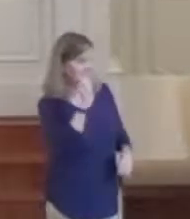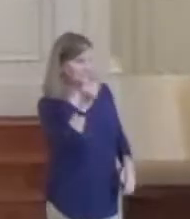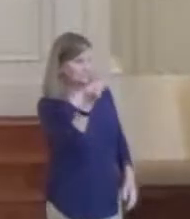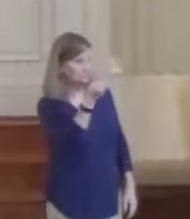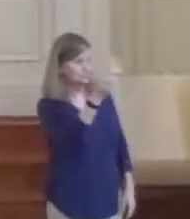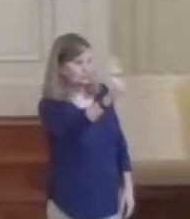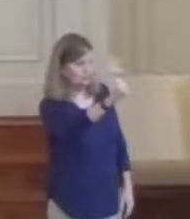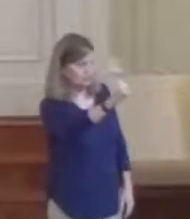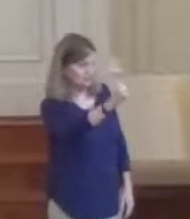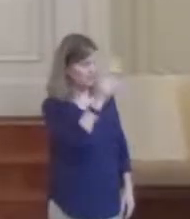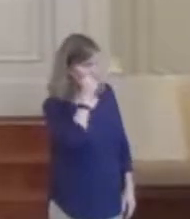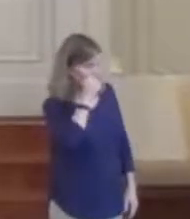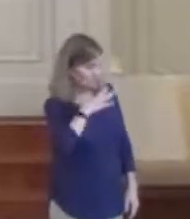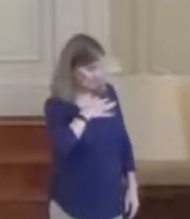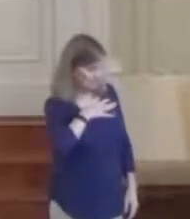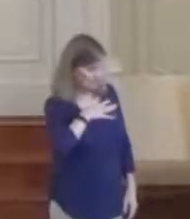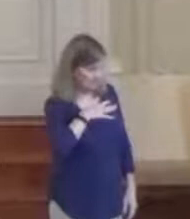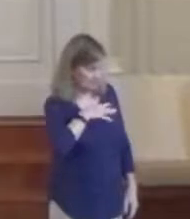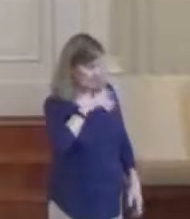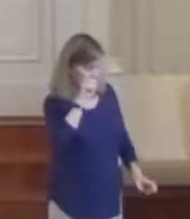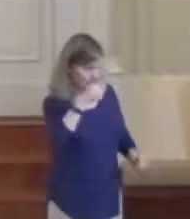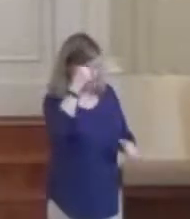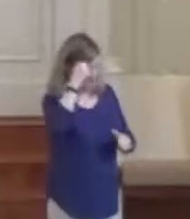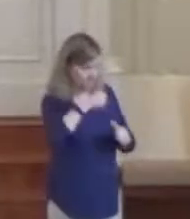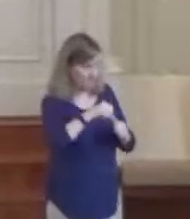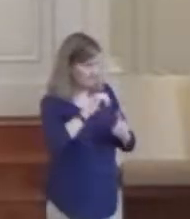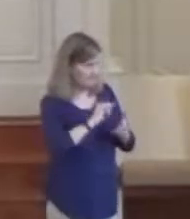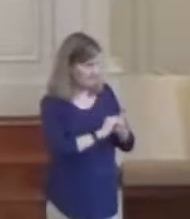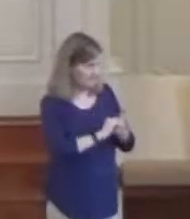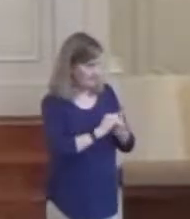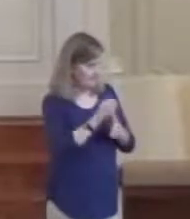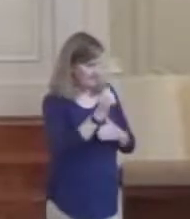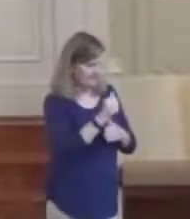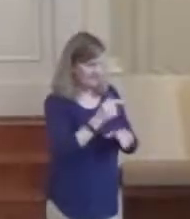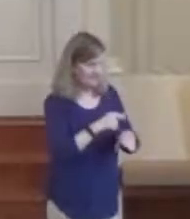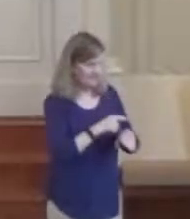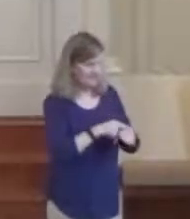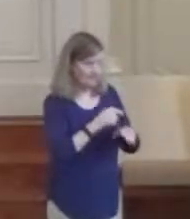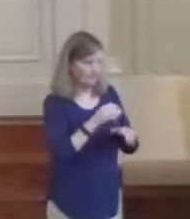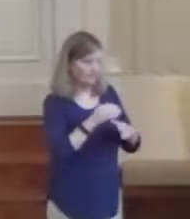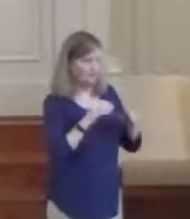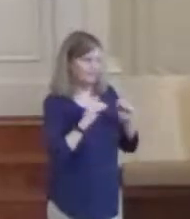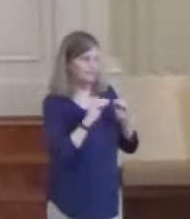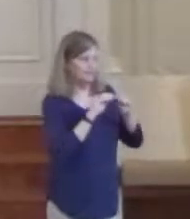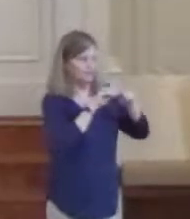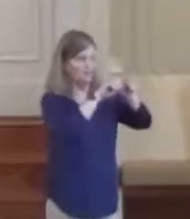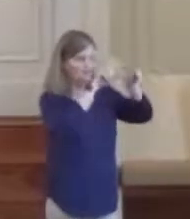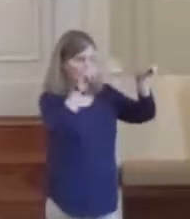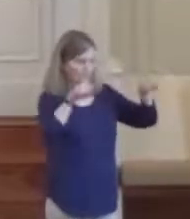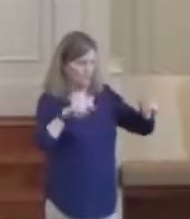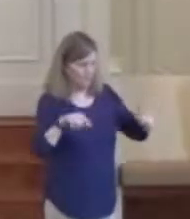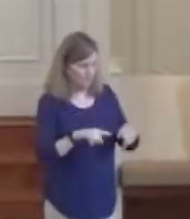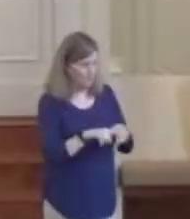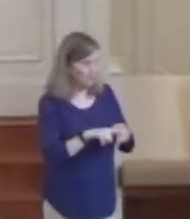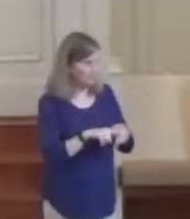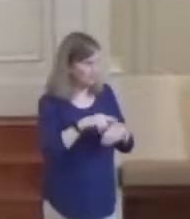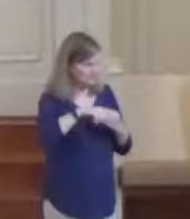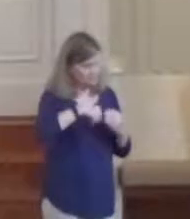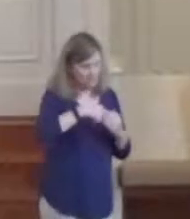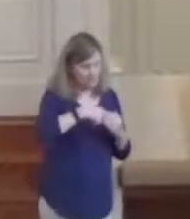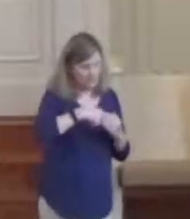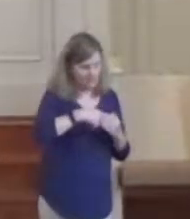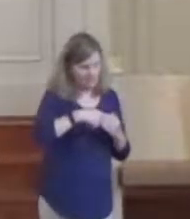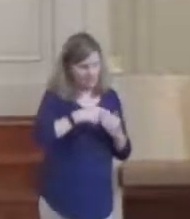should keep in mind anytime we allow the barriers and boundaries, the walls that we place around God, to fit into some kind